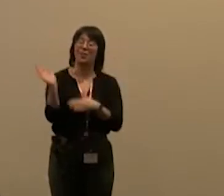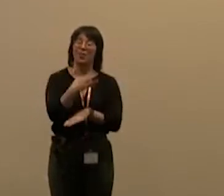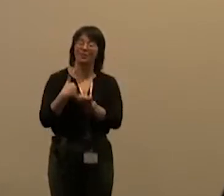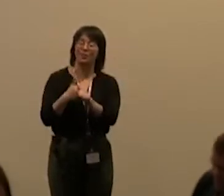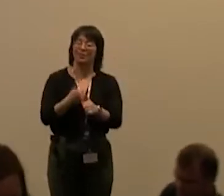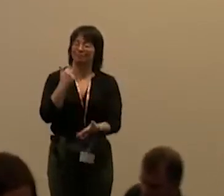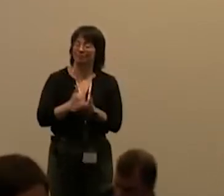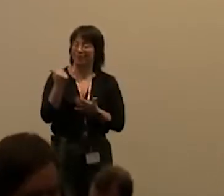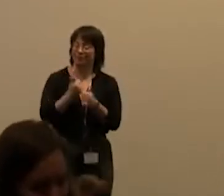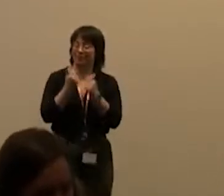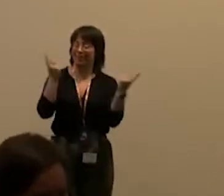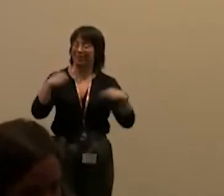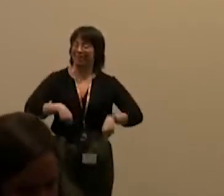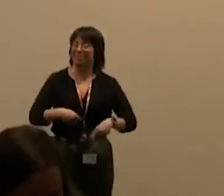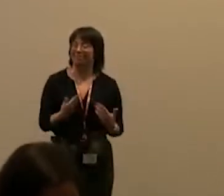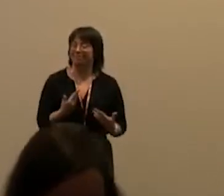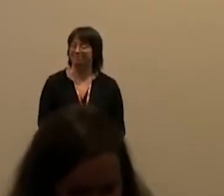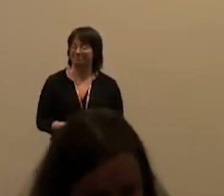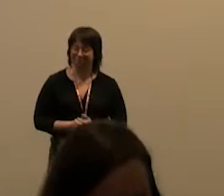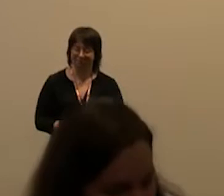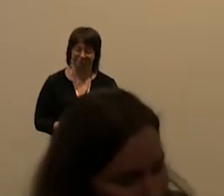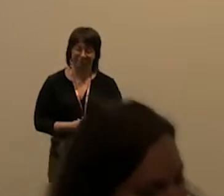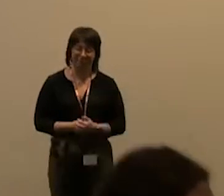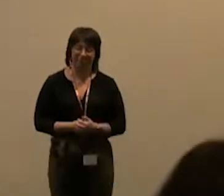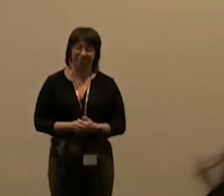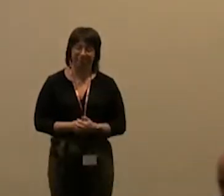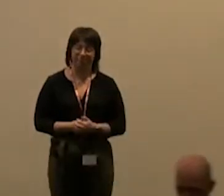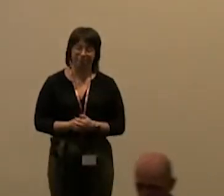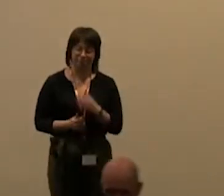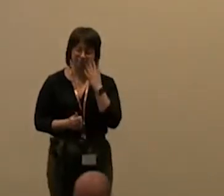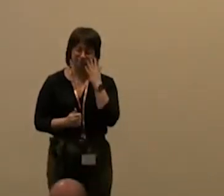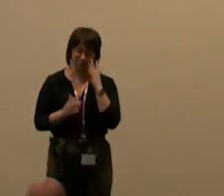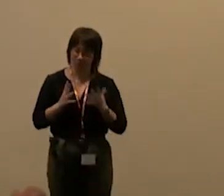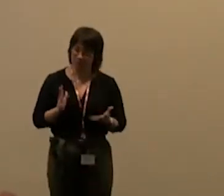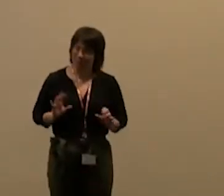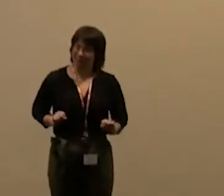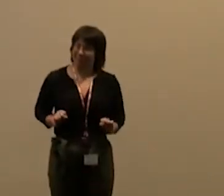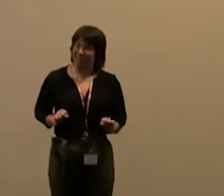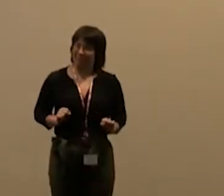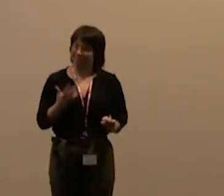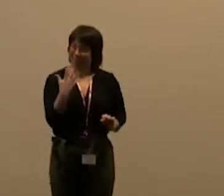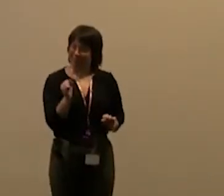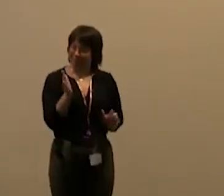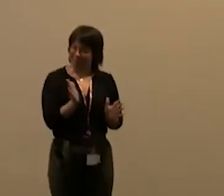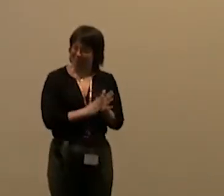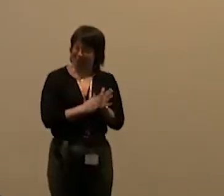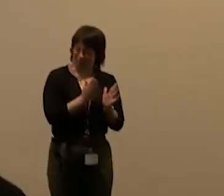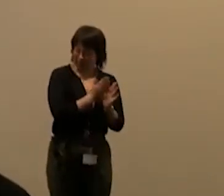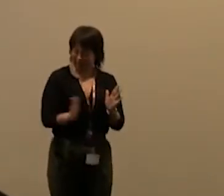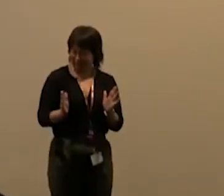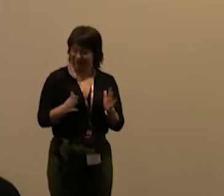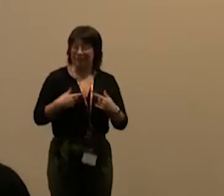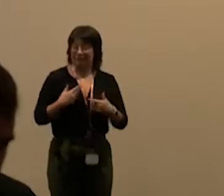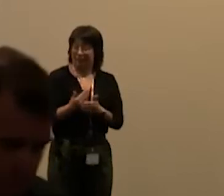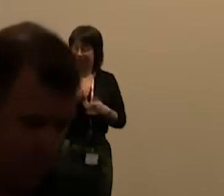great sponsors here. All right. So without further ado, we only have 50 minutes, so I want to save time for